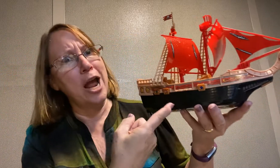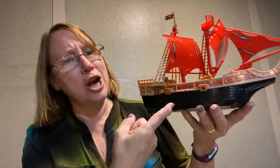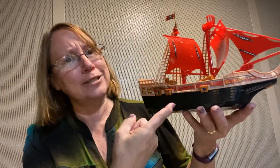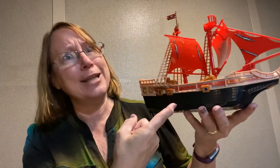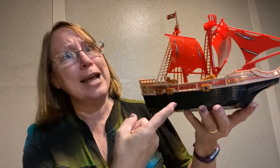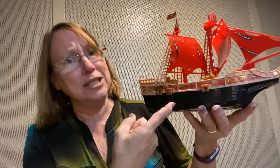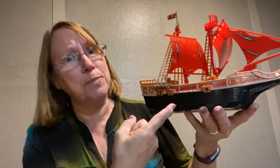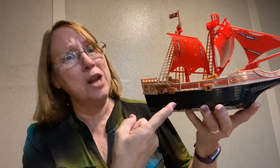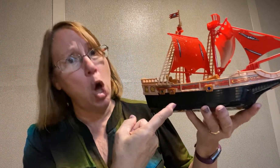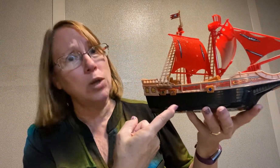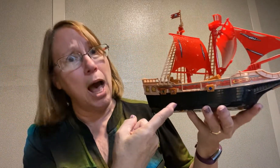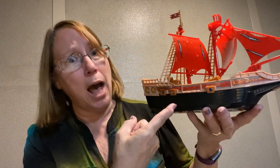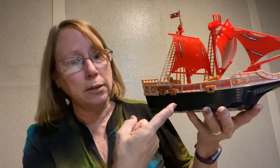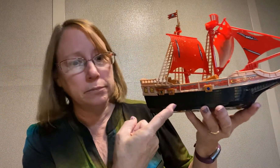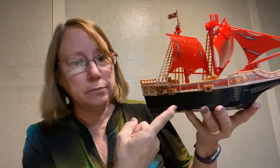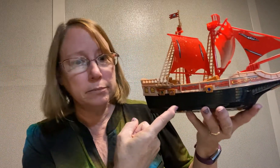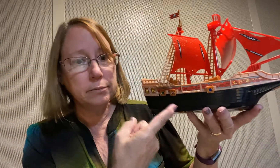There's the Hispaniola.